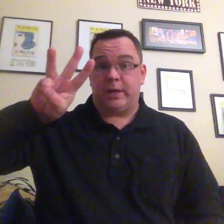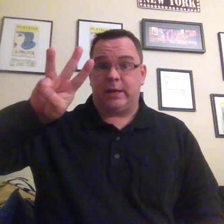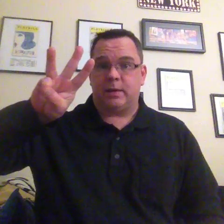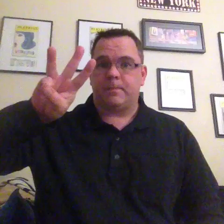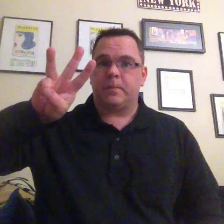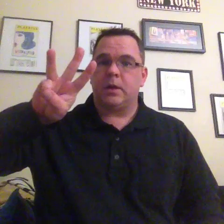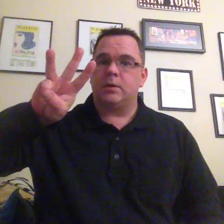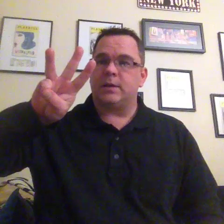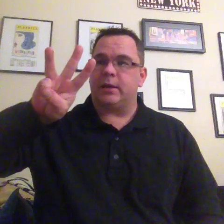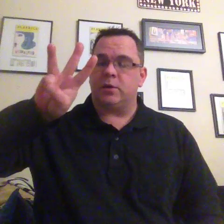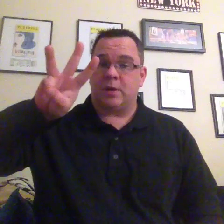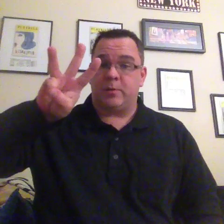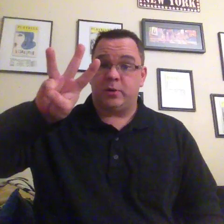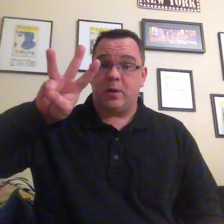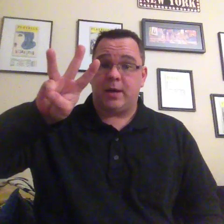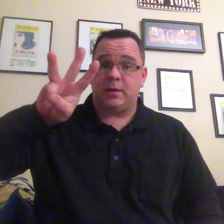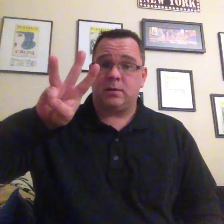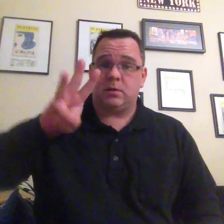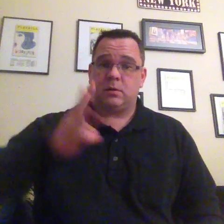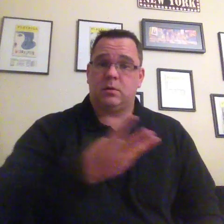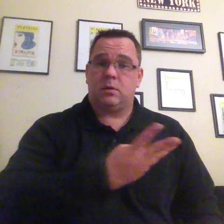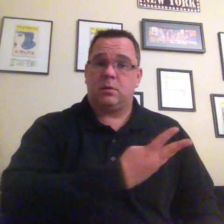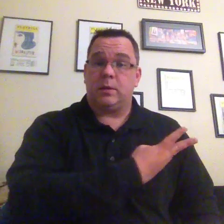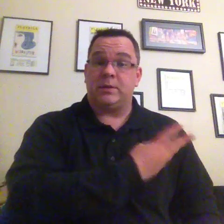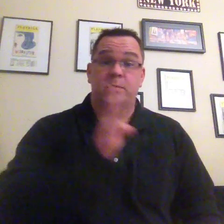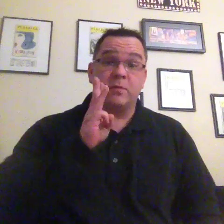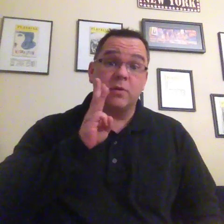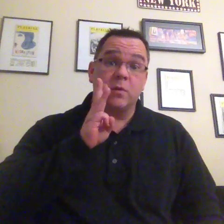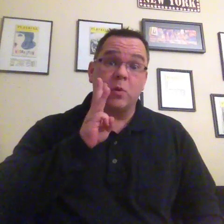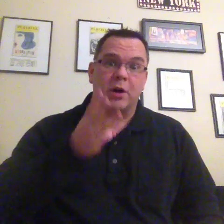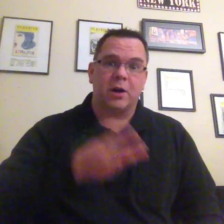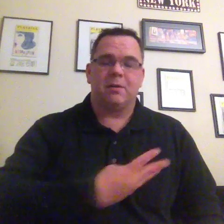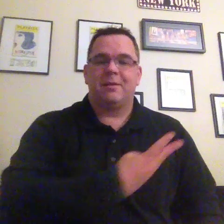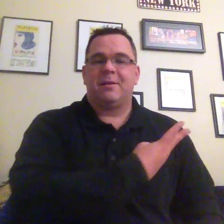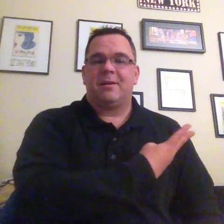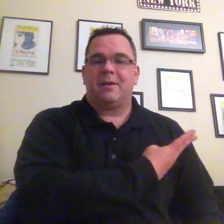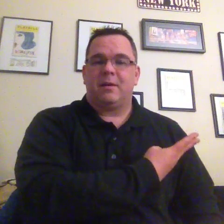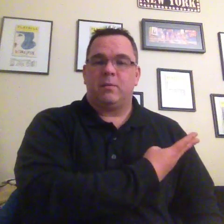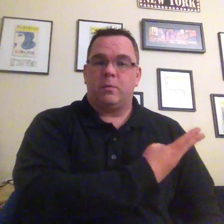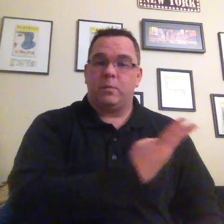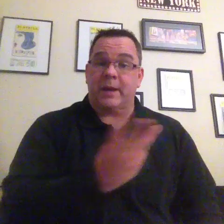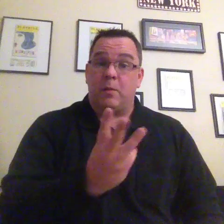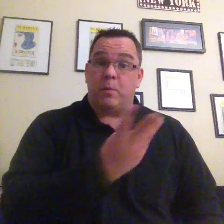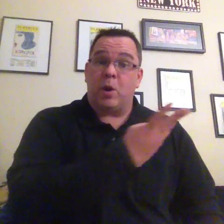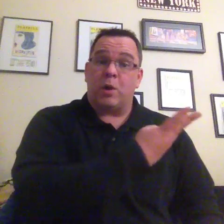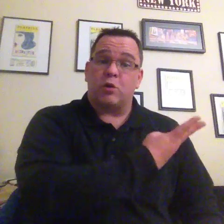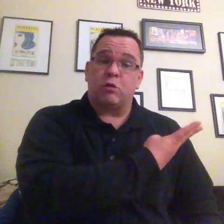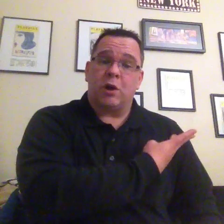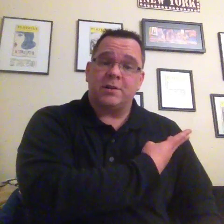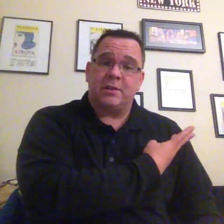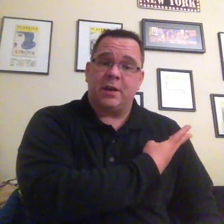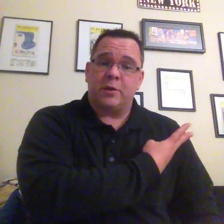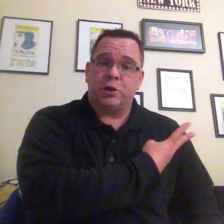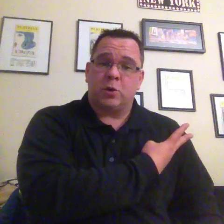we, take your W hand that we did before for water. Now go across to the other